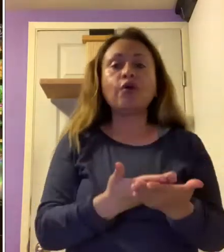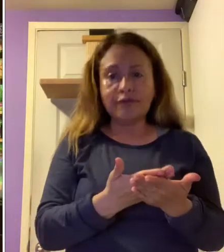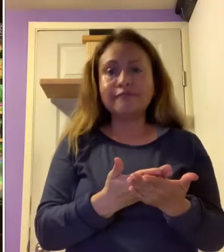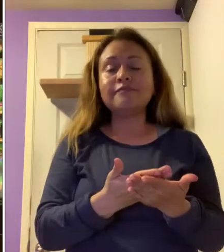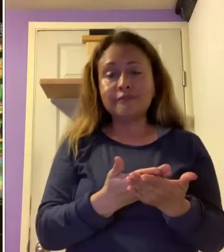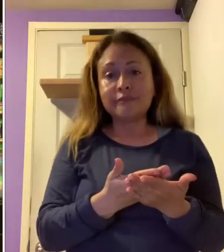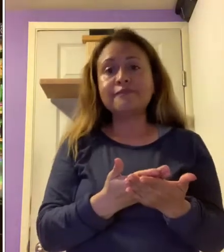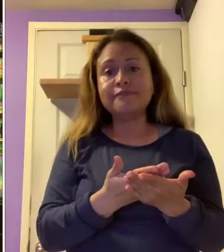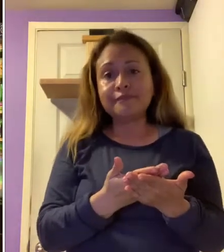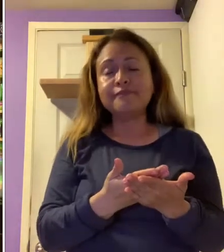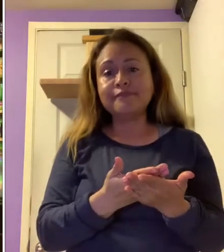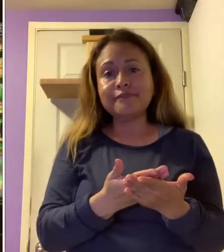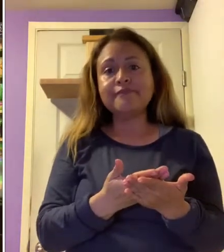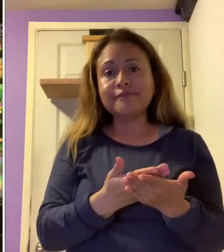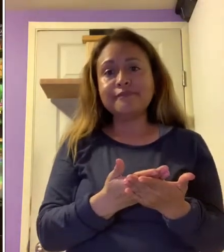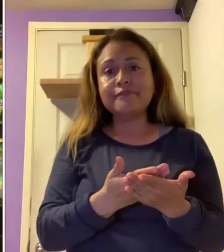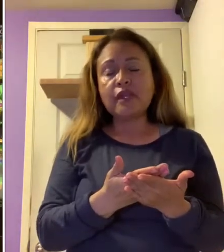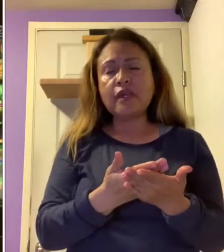cooked ones. So these...